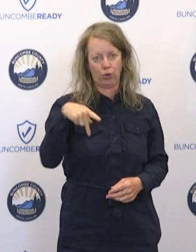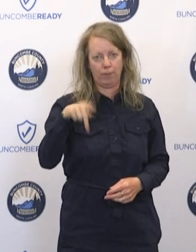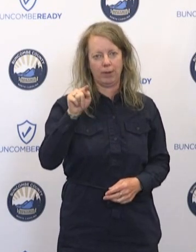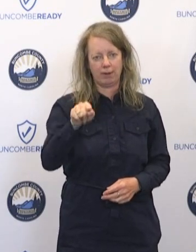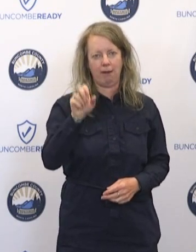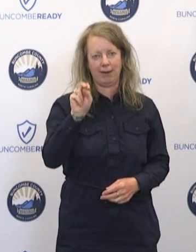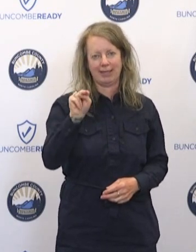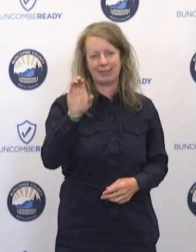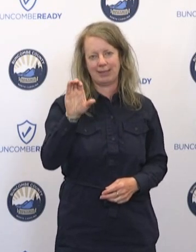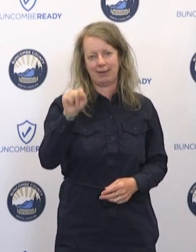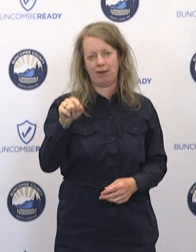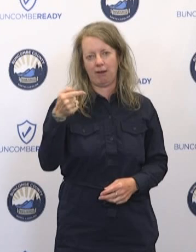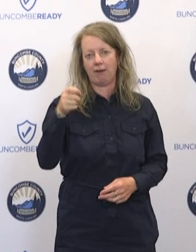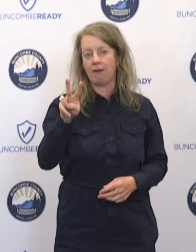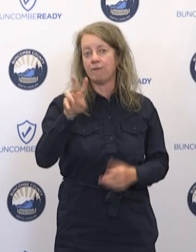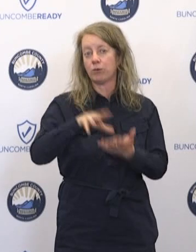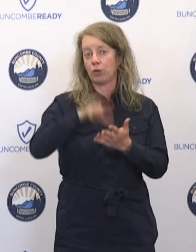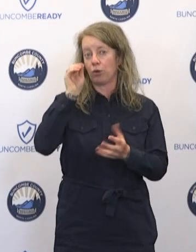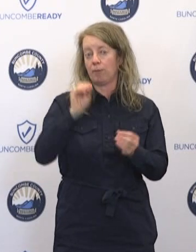findmygroup.nc.gov to learn more.